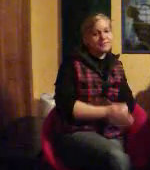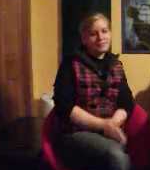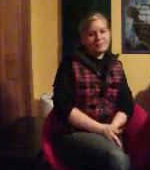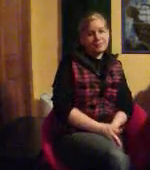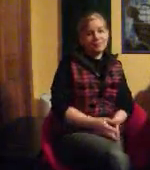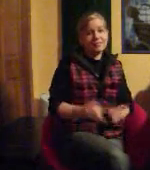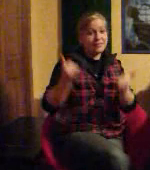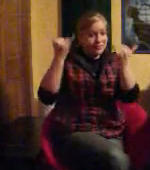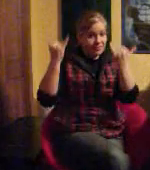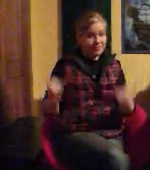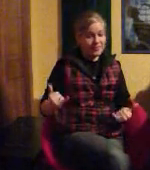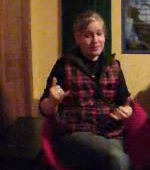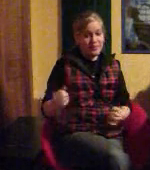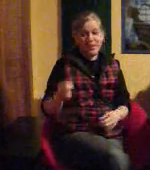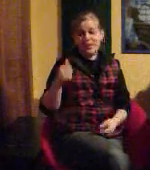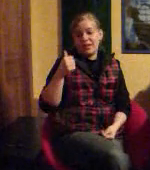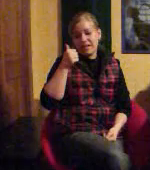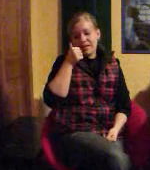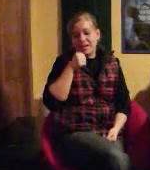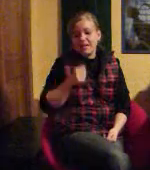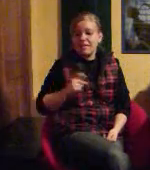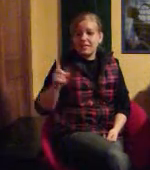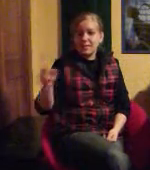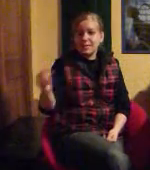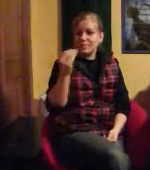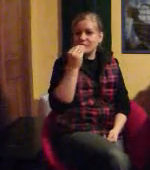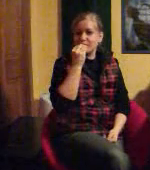Now she ate at the big table with her mother and father.